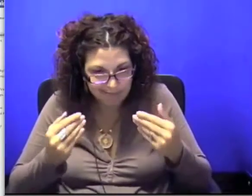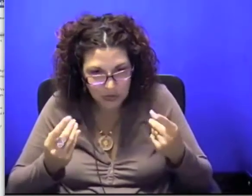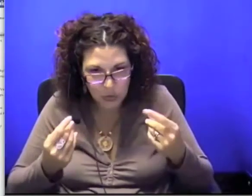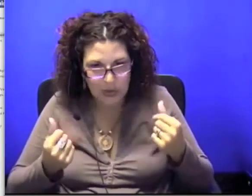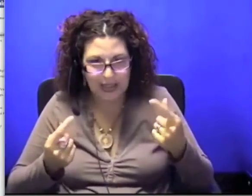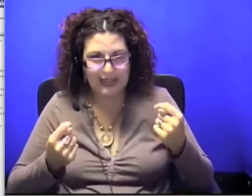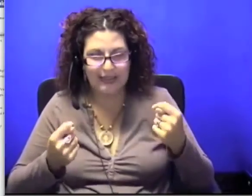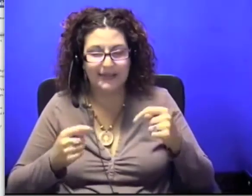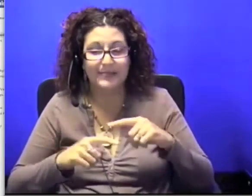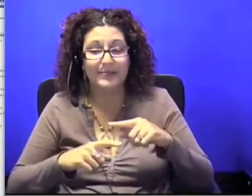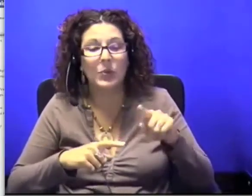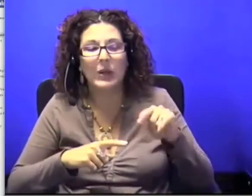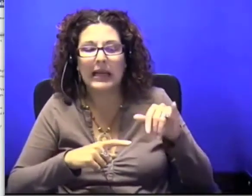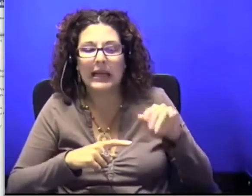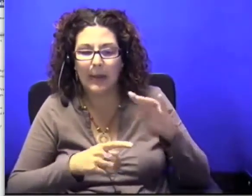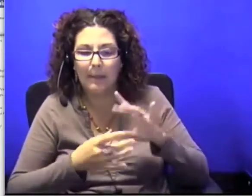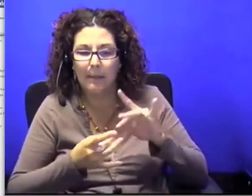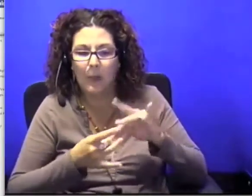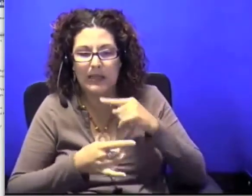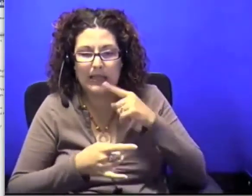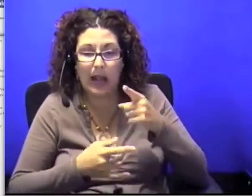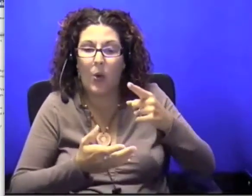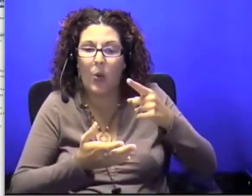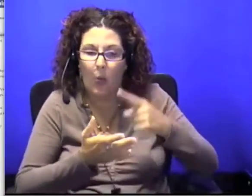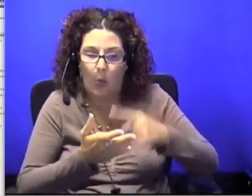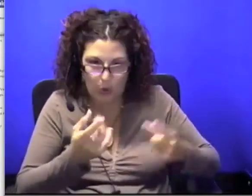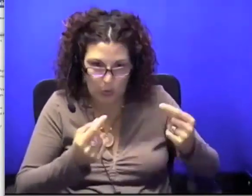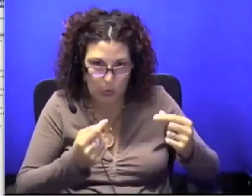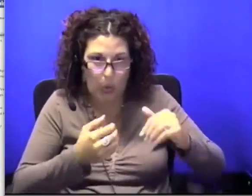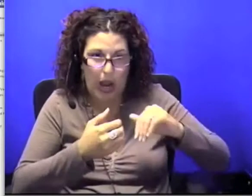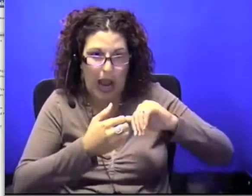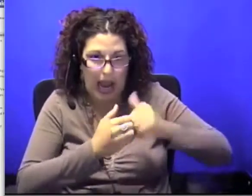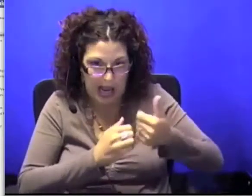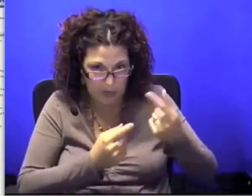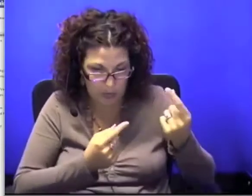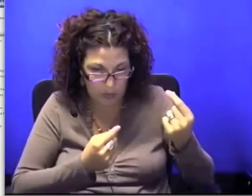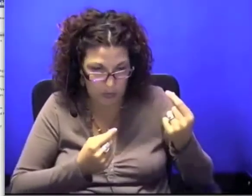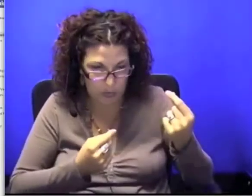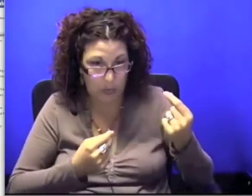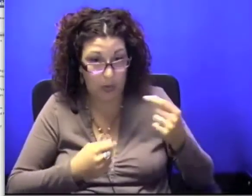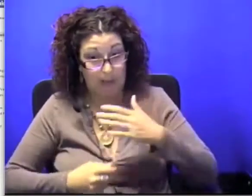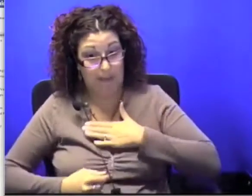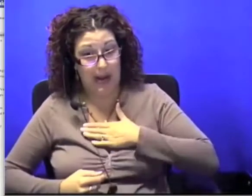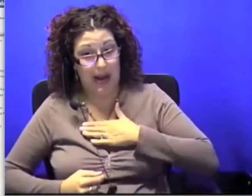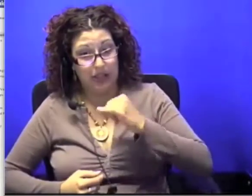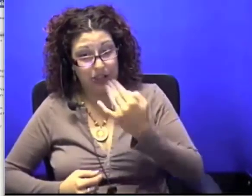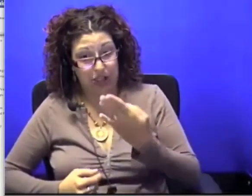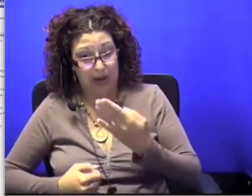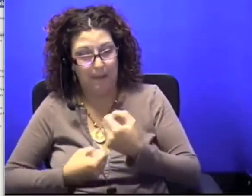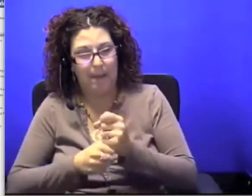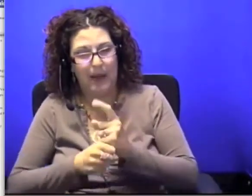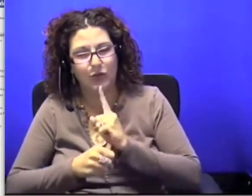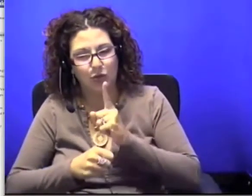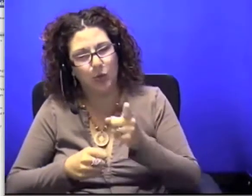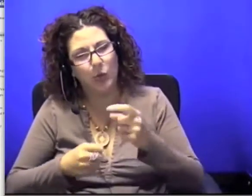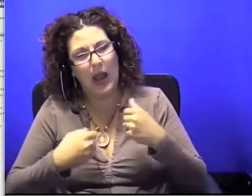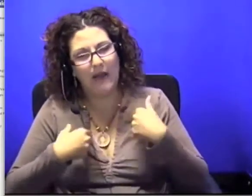get ourselves to do it. Well, Tim will tell you what to do. He'll tell you how to do it. And my job is to make sure you